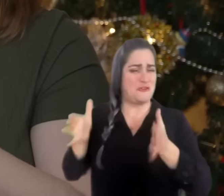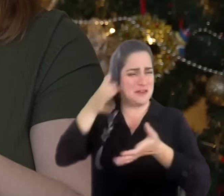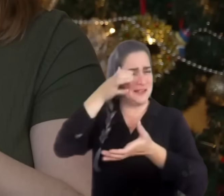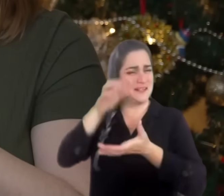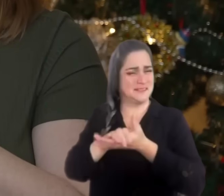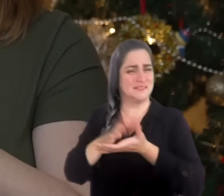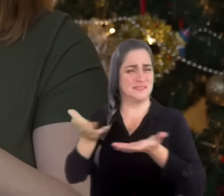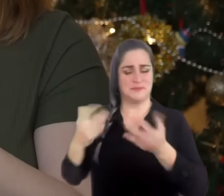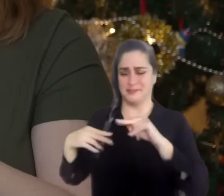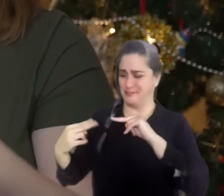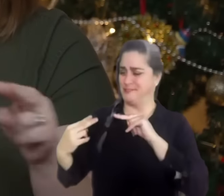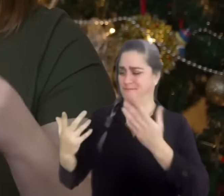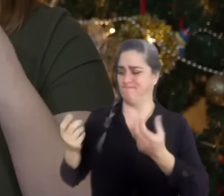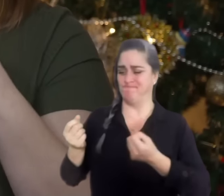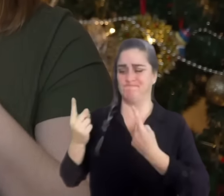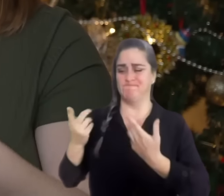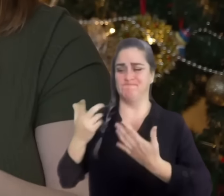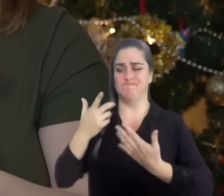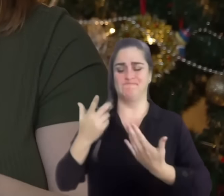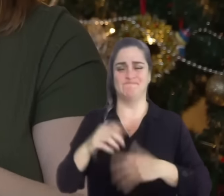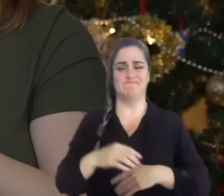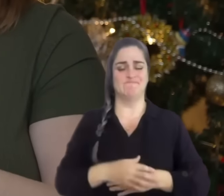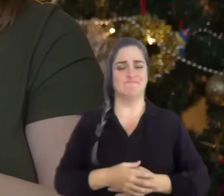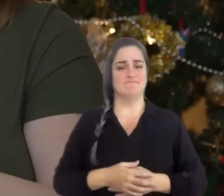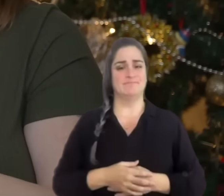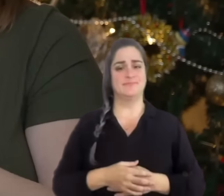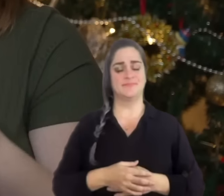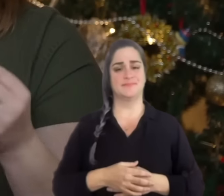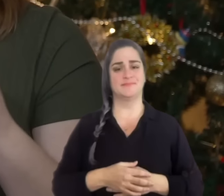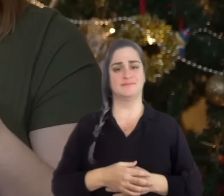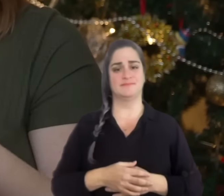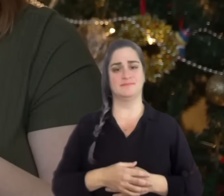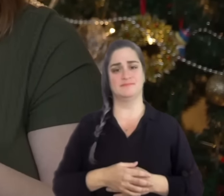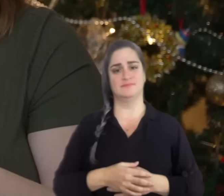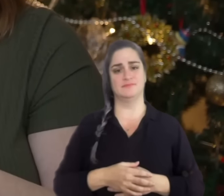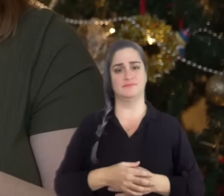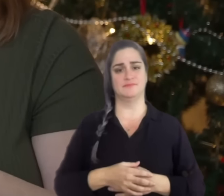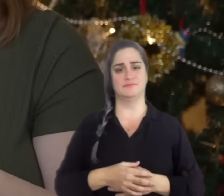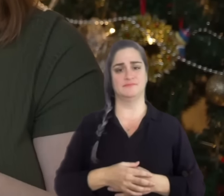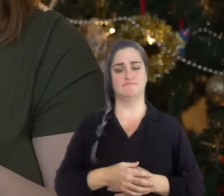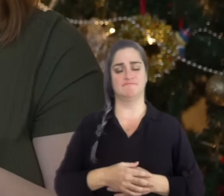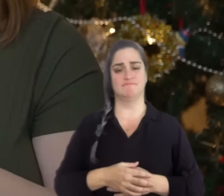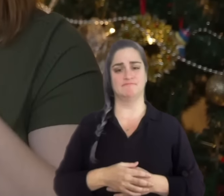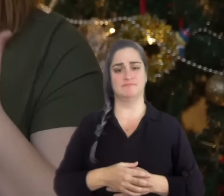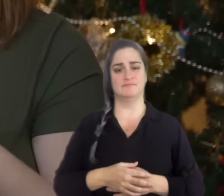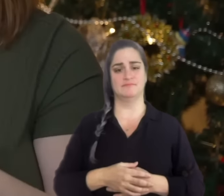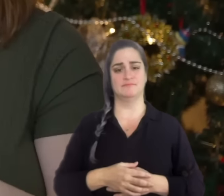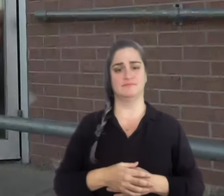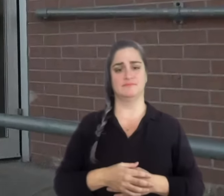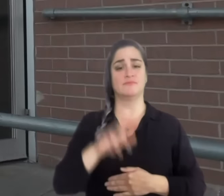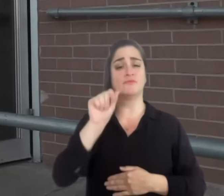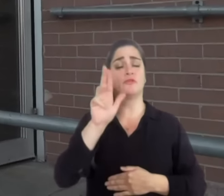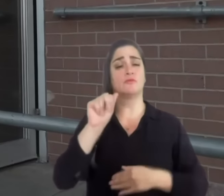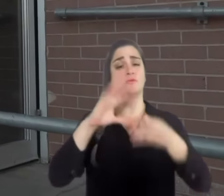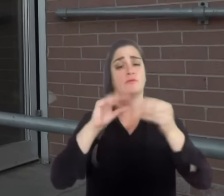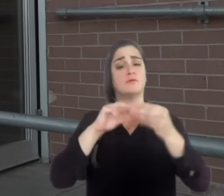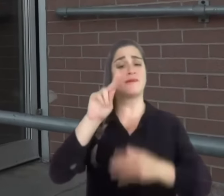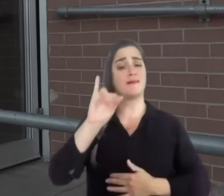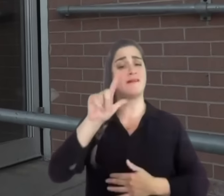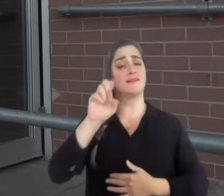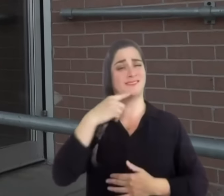to talk about, you know, to where both lost our husbands. MEGAN Kyle